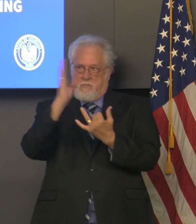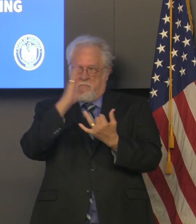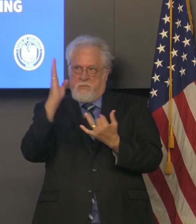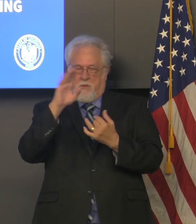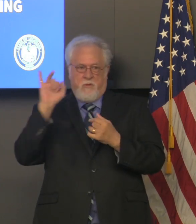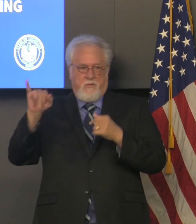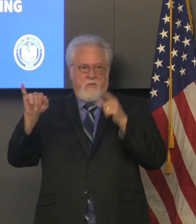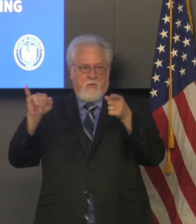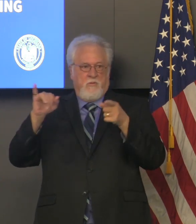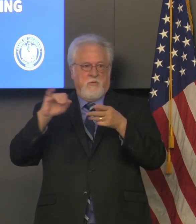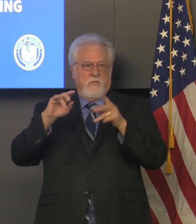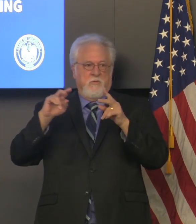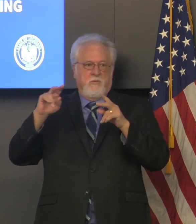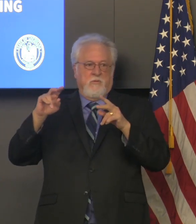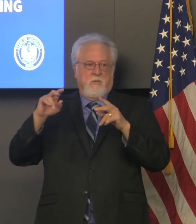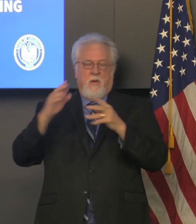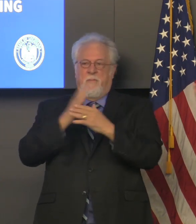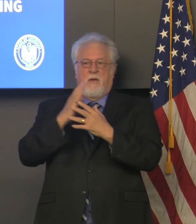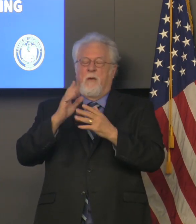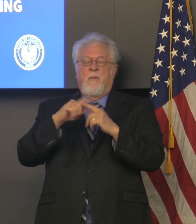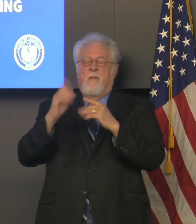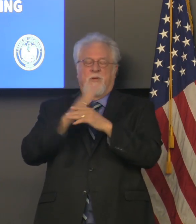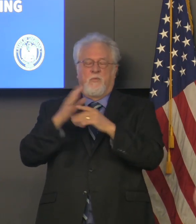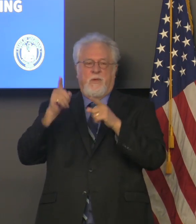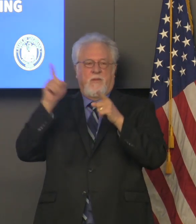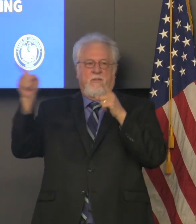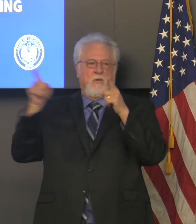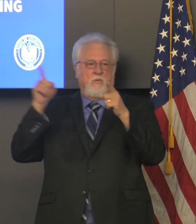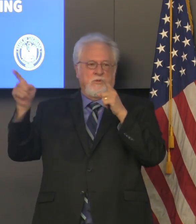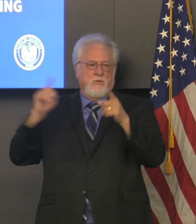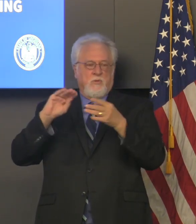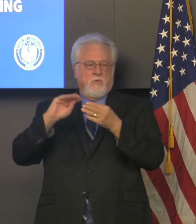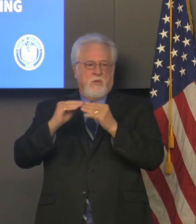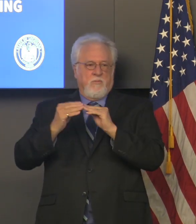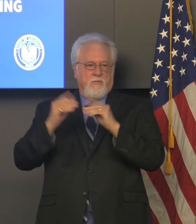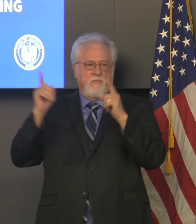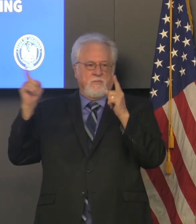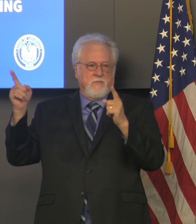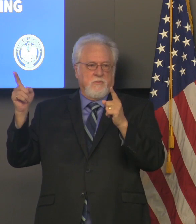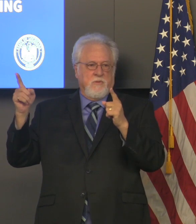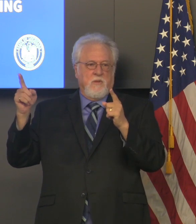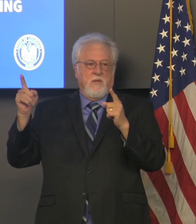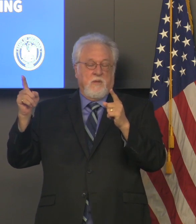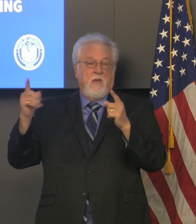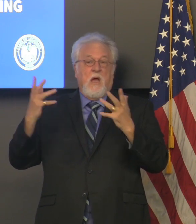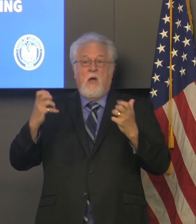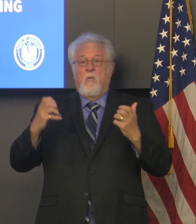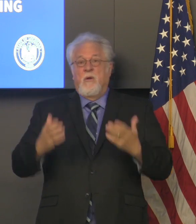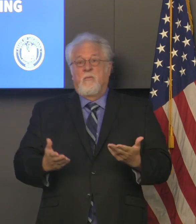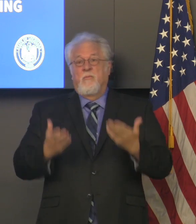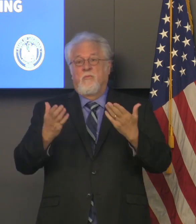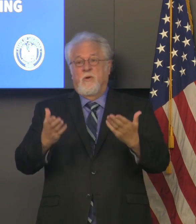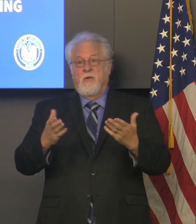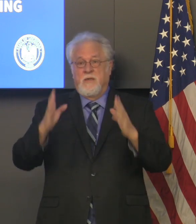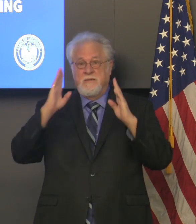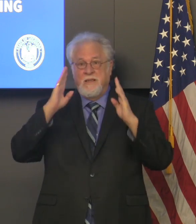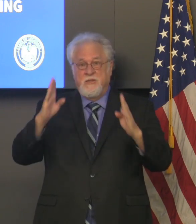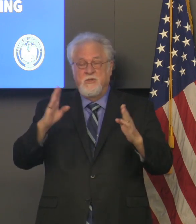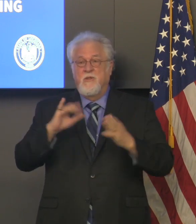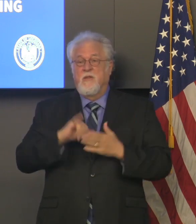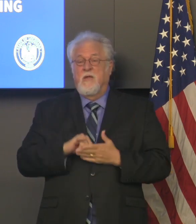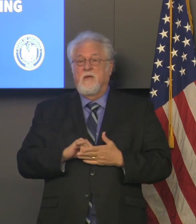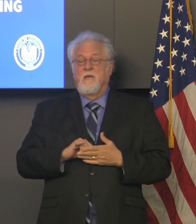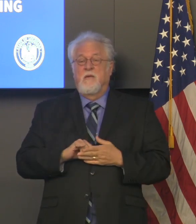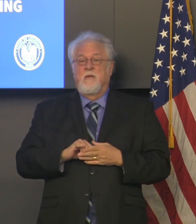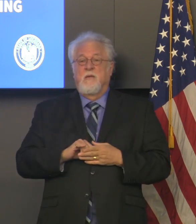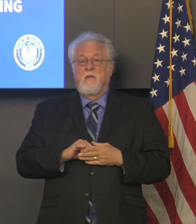two numbers, or I shouldn't say in the middle, but between those two numbers. And I just want to bring their attention to the fact that